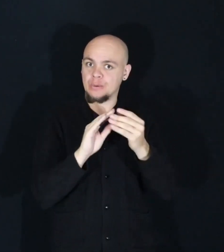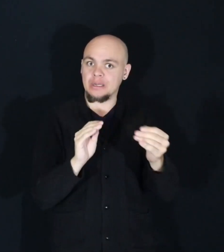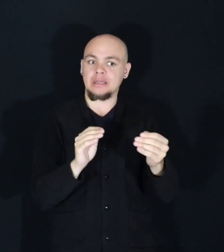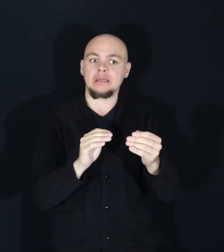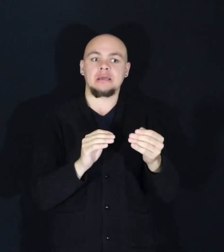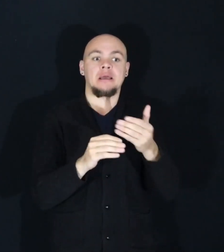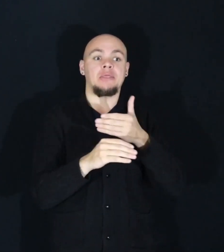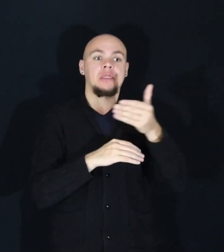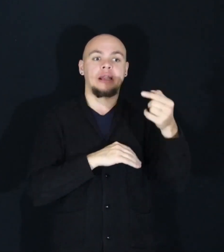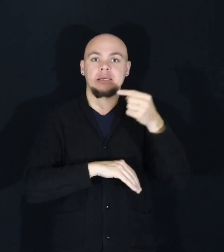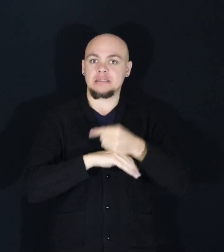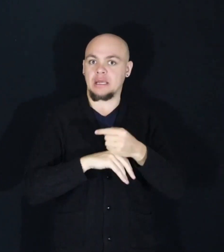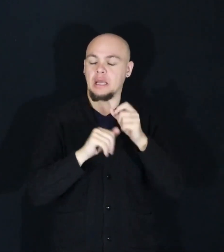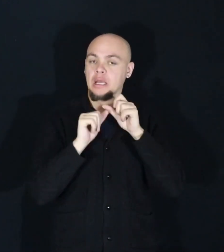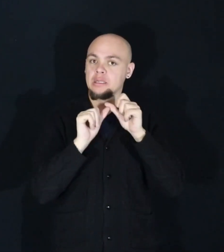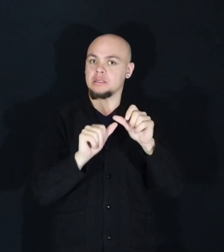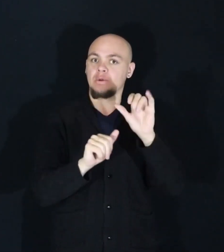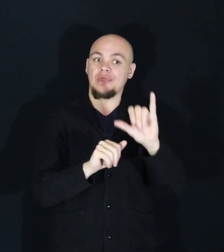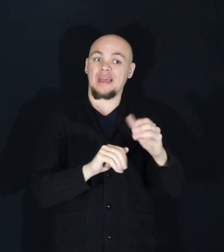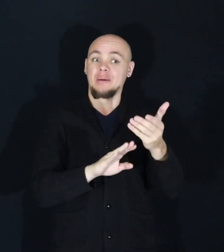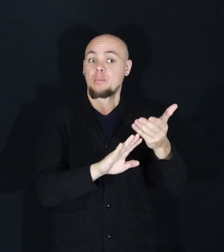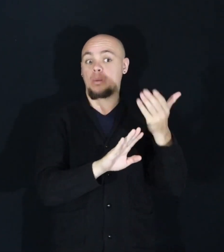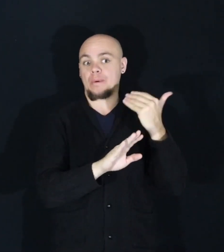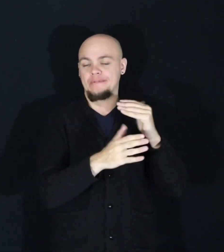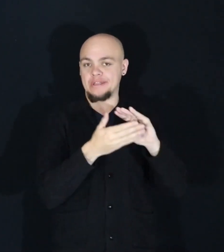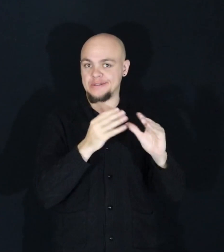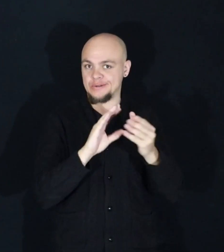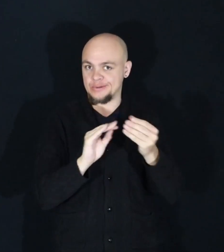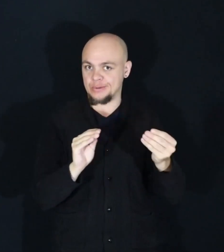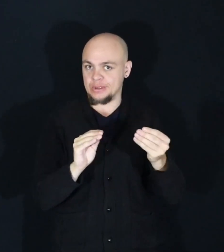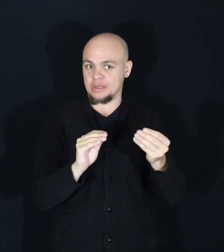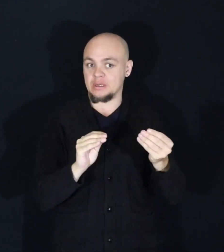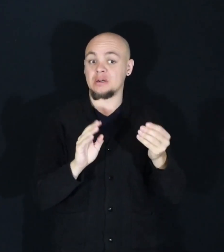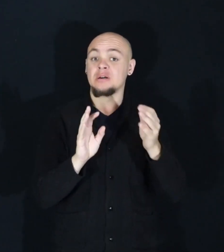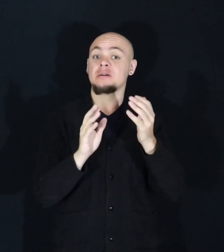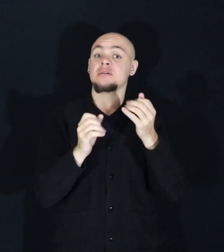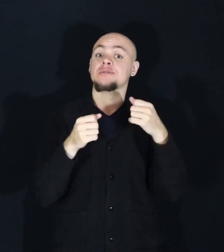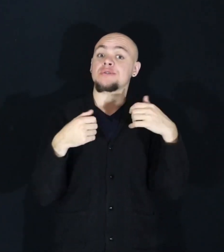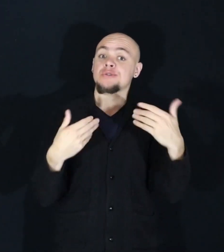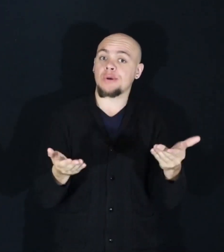a continuation of the last story. So, it is important,